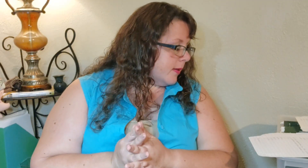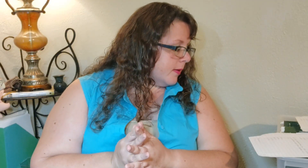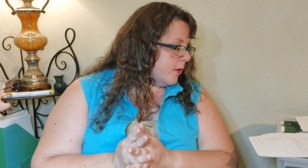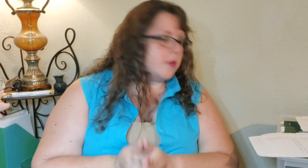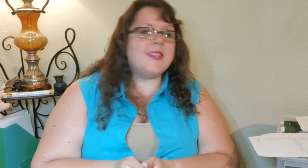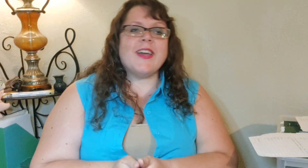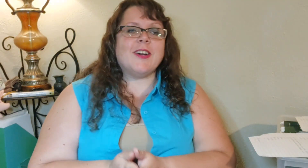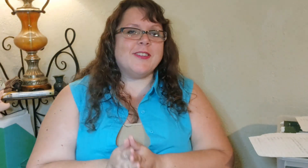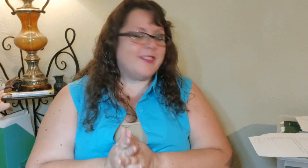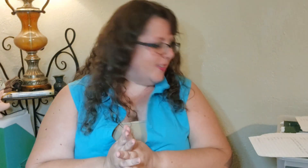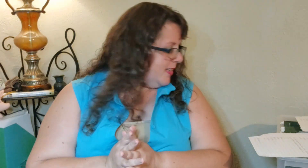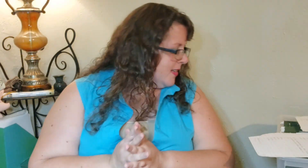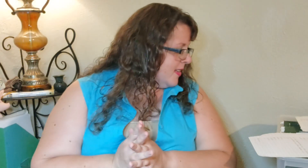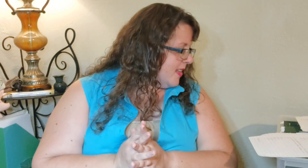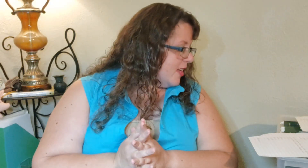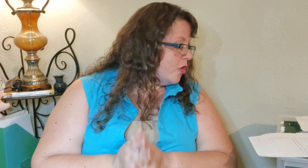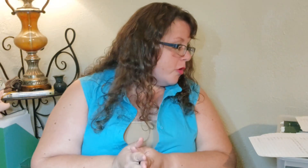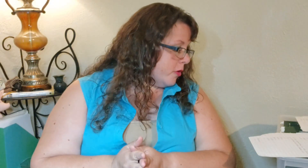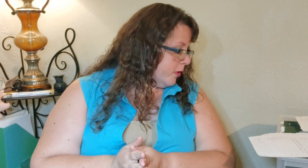the hotel in New York.